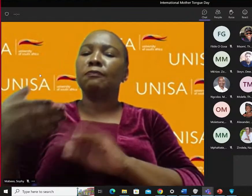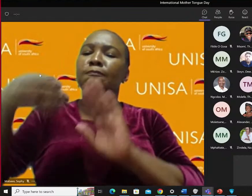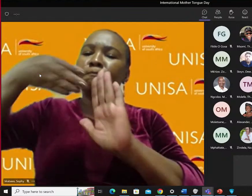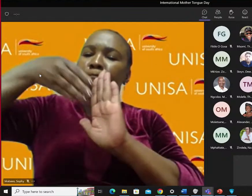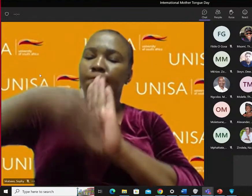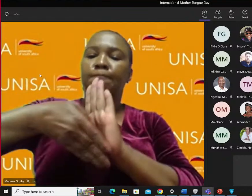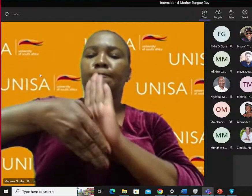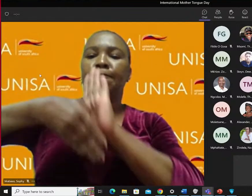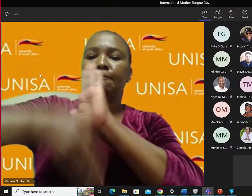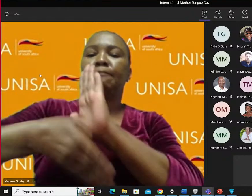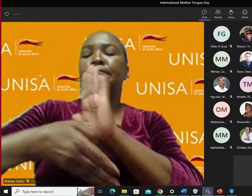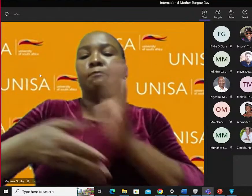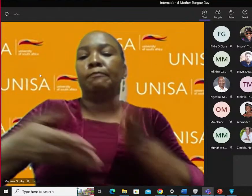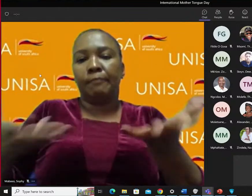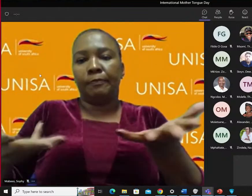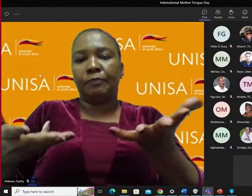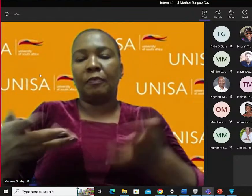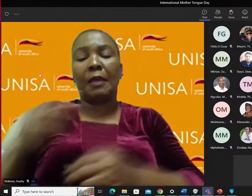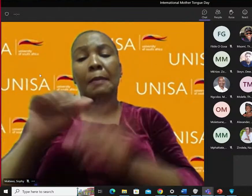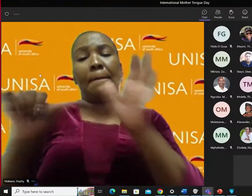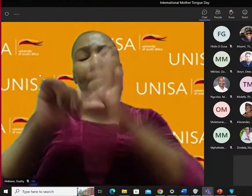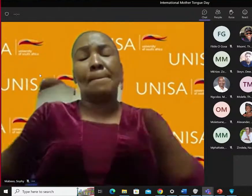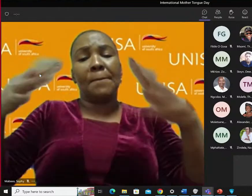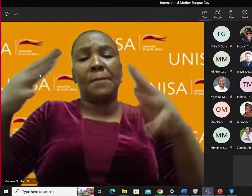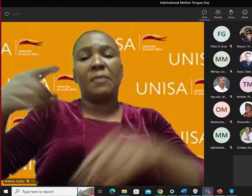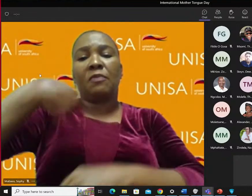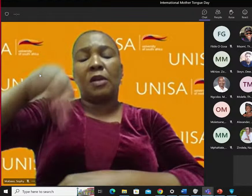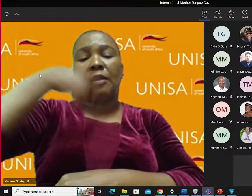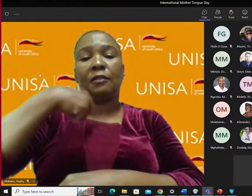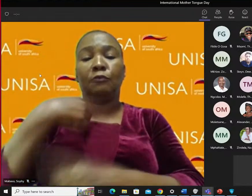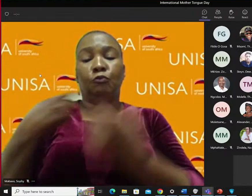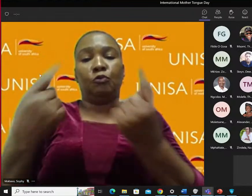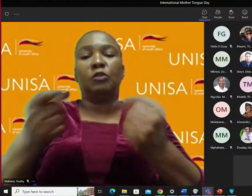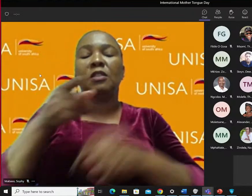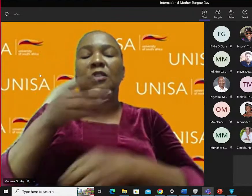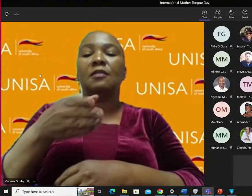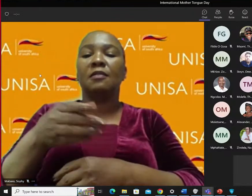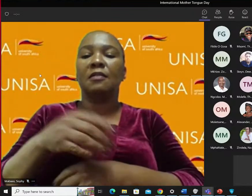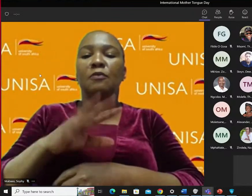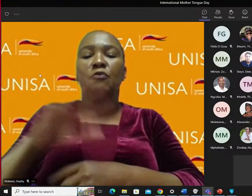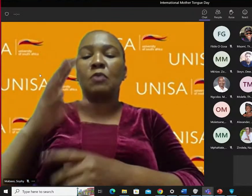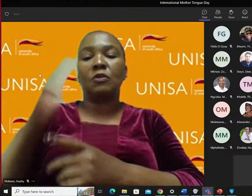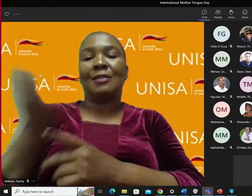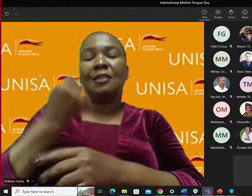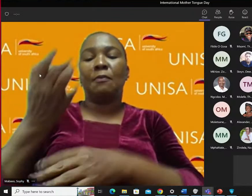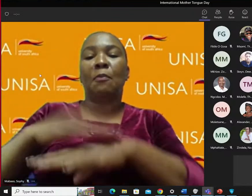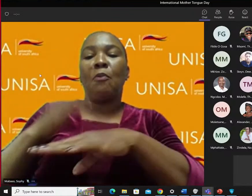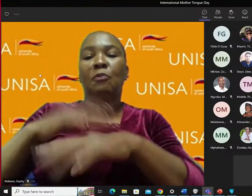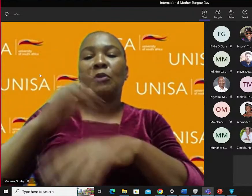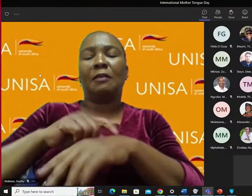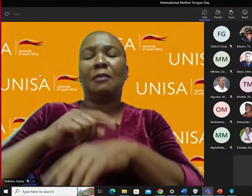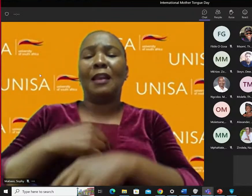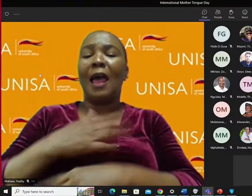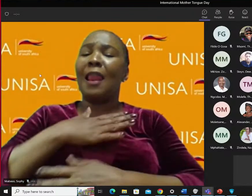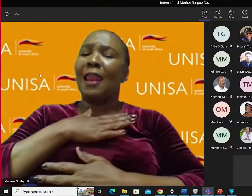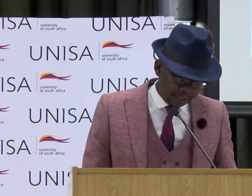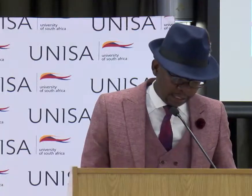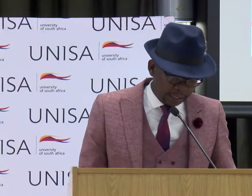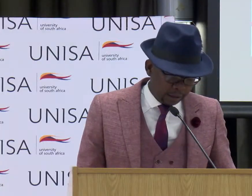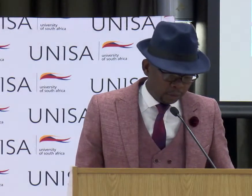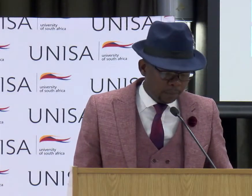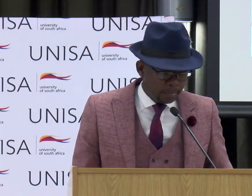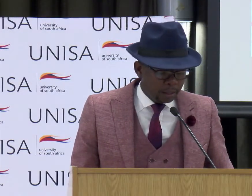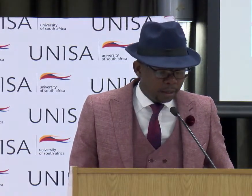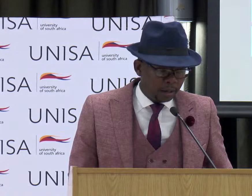important for us to do that. Kiskachi anako, kerato bolela too much.